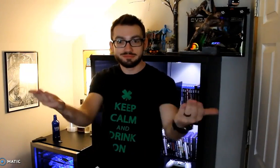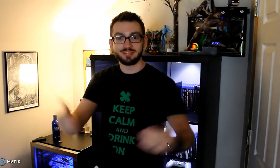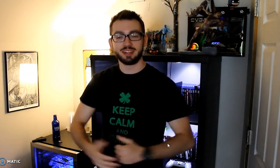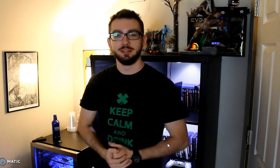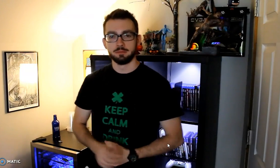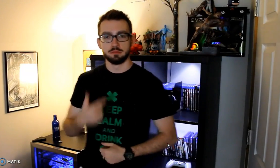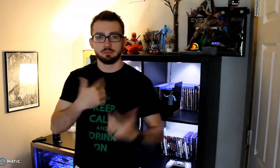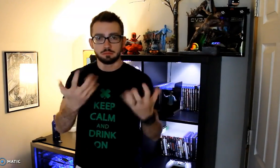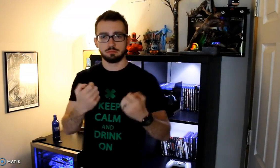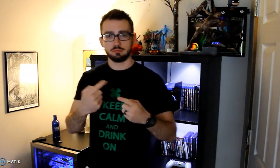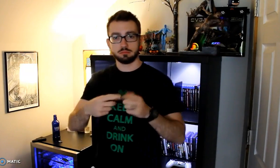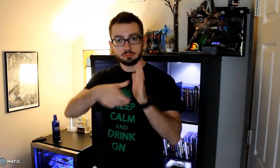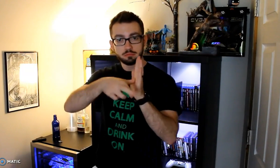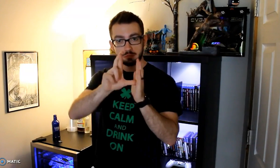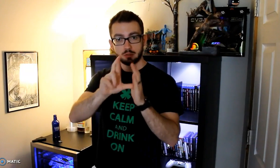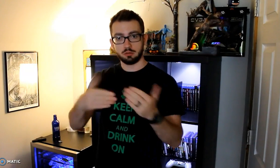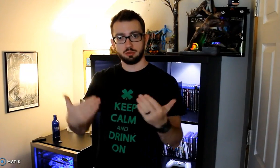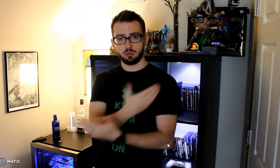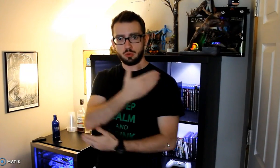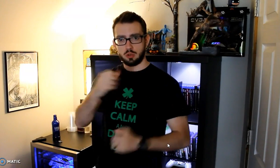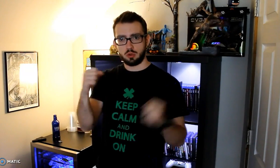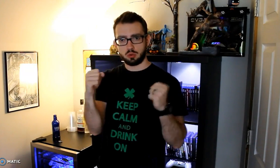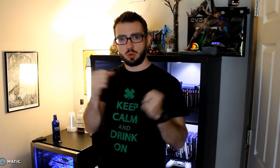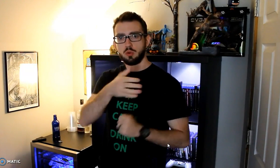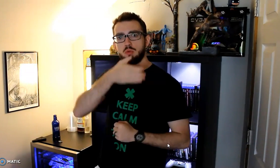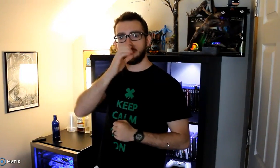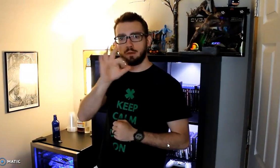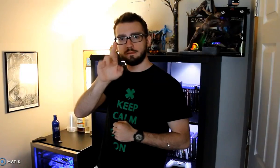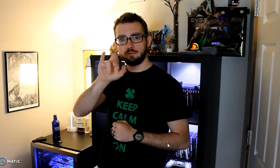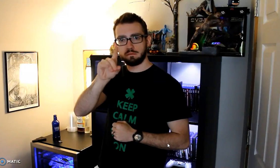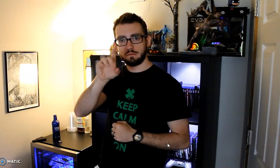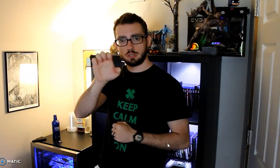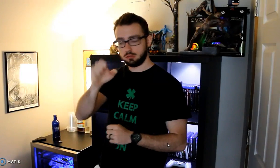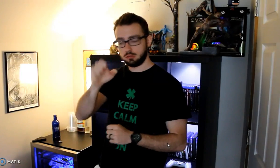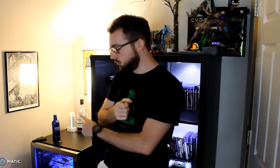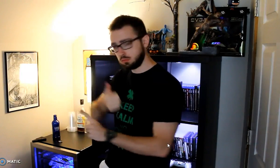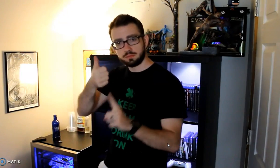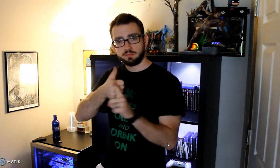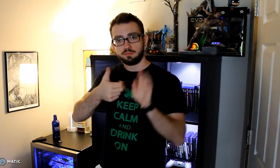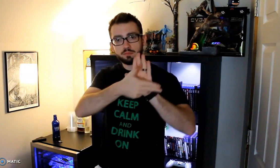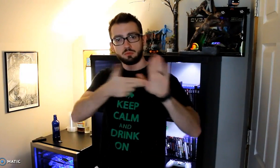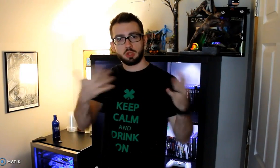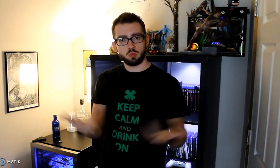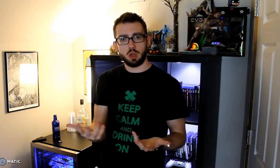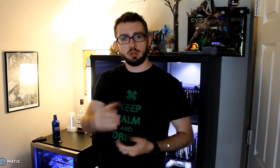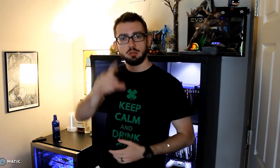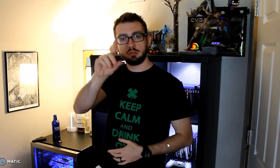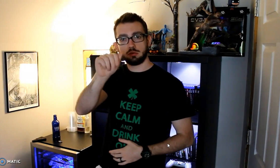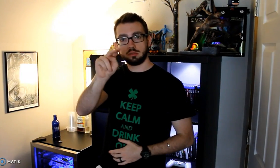Hey guys! So today I wanted to give a review of a new cooler that I have. It's by the